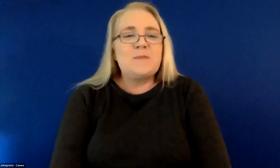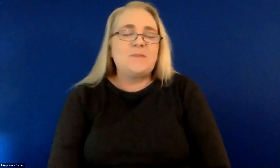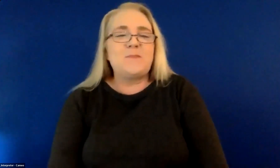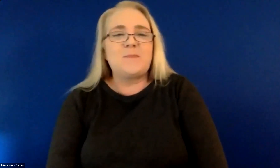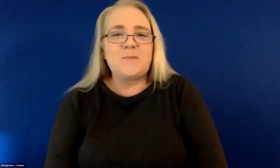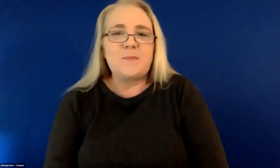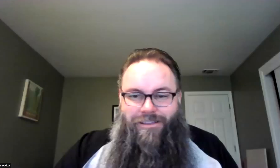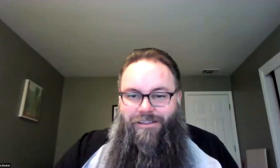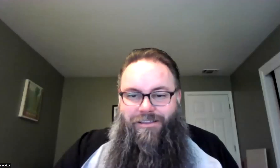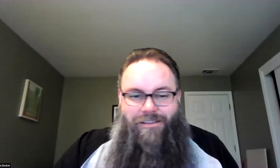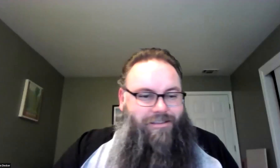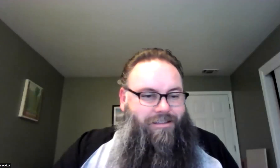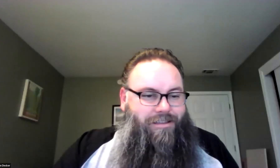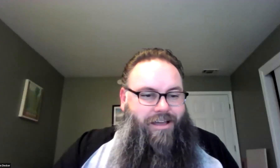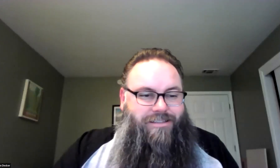much.